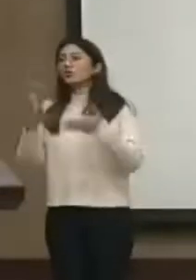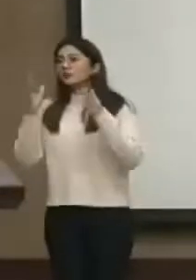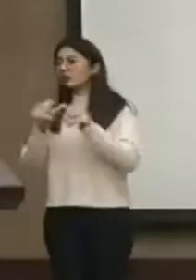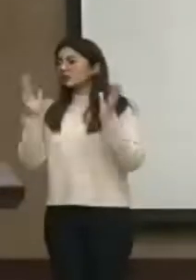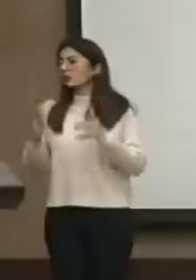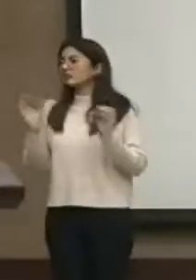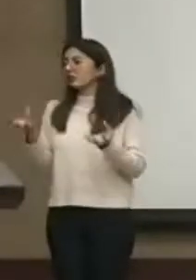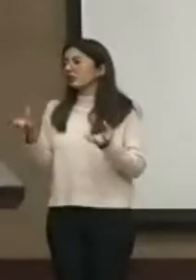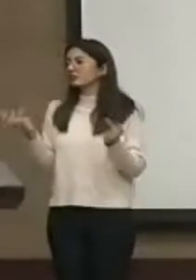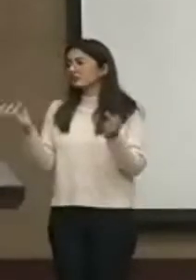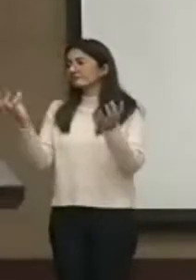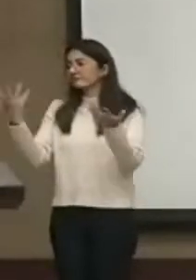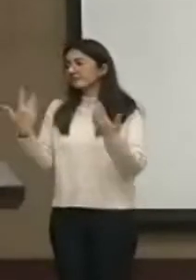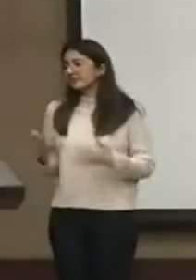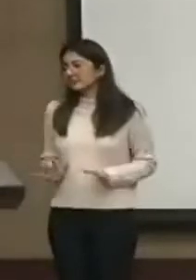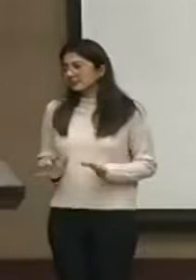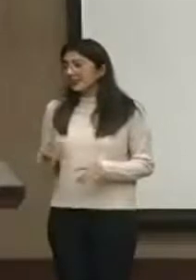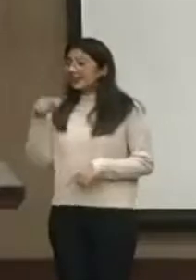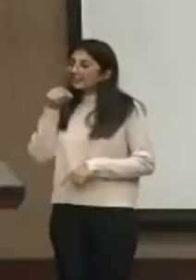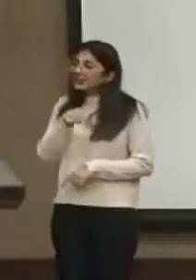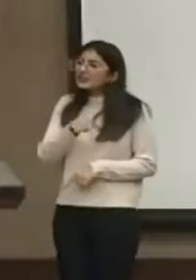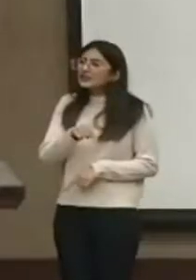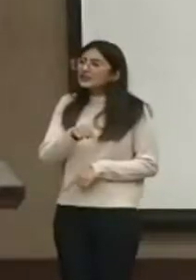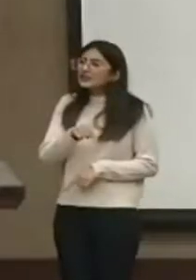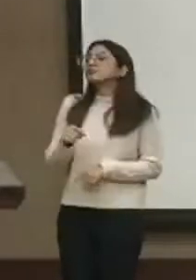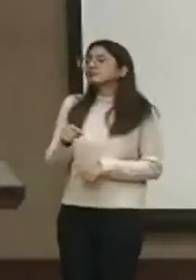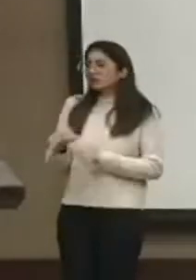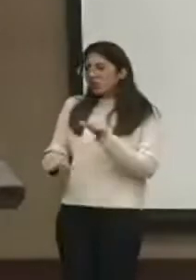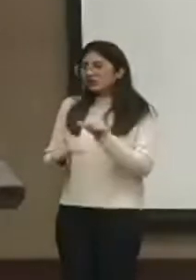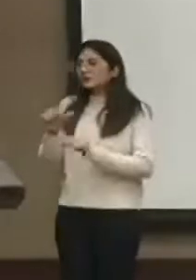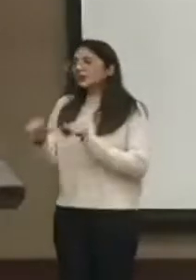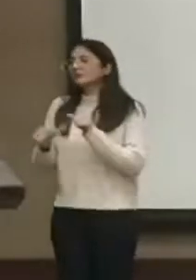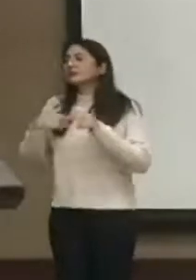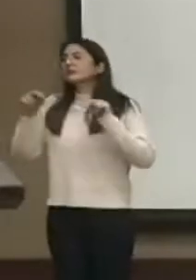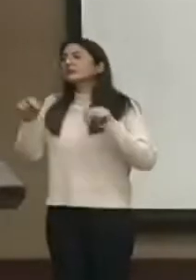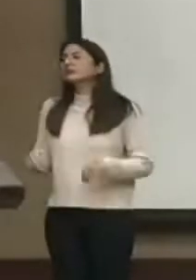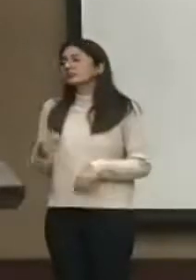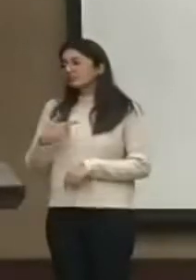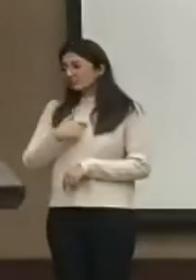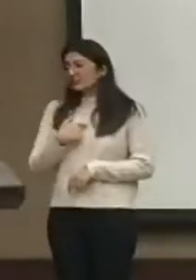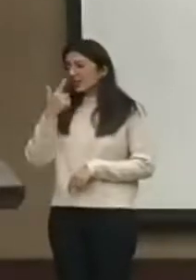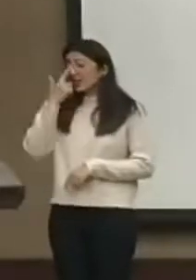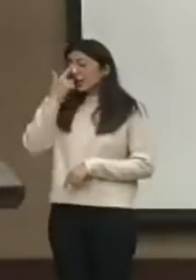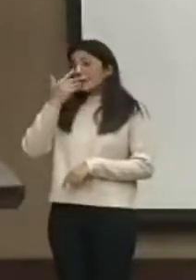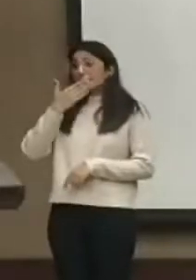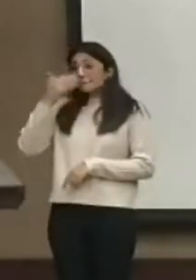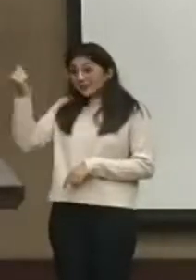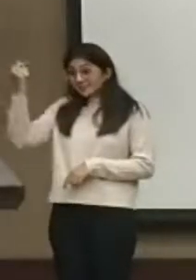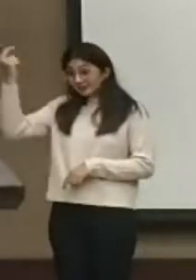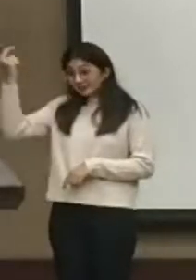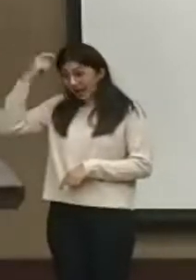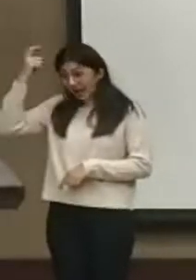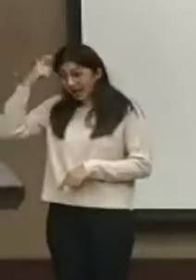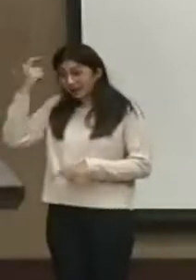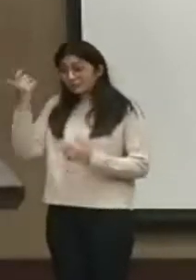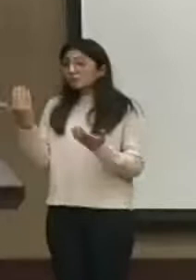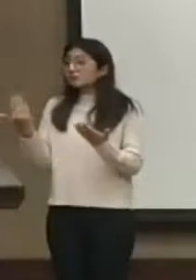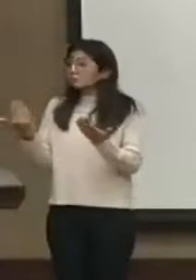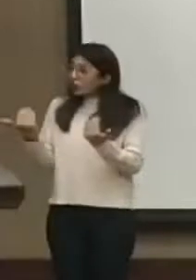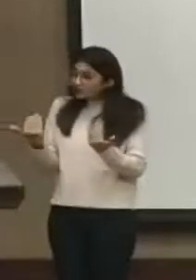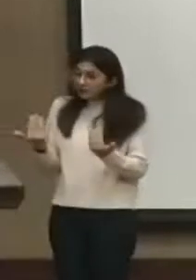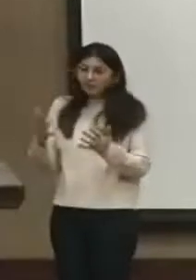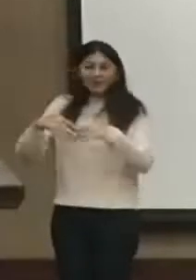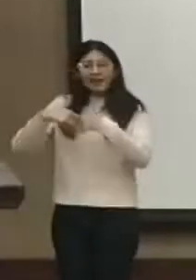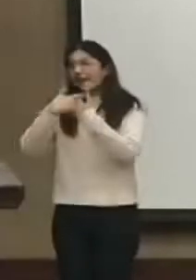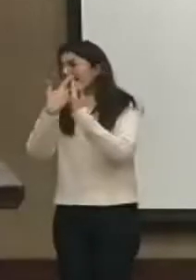That's the strategy we have to take, that the best minds not only are, but also could come from